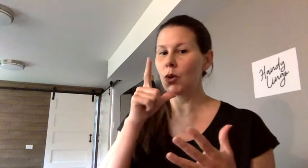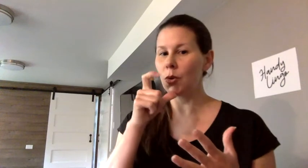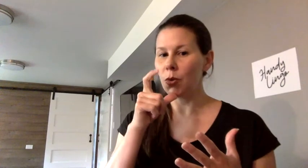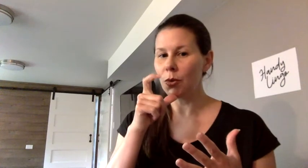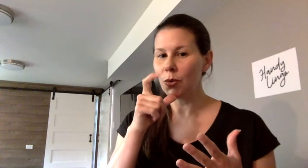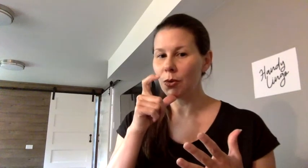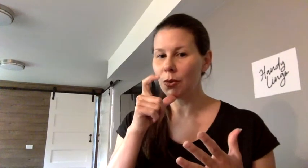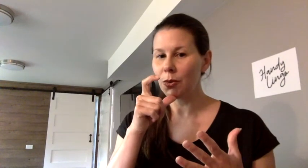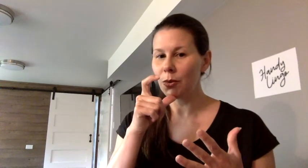Who,